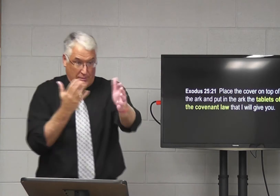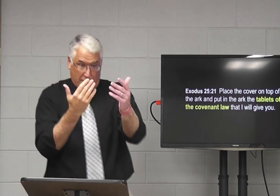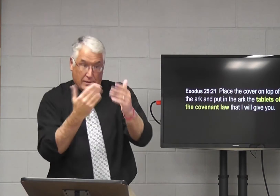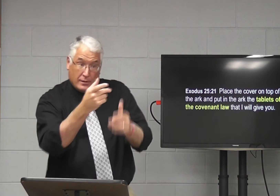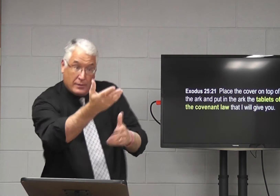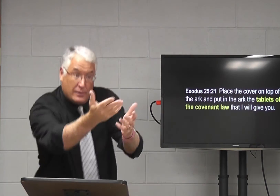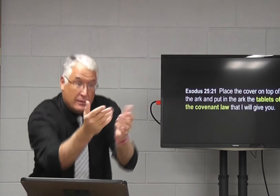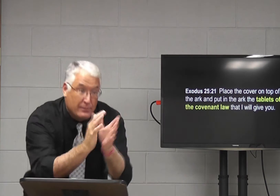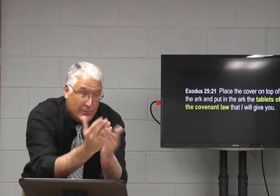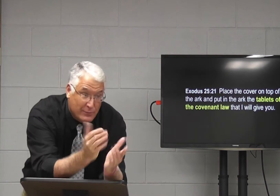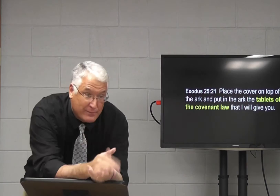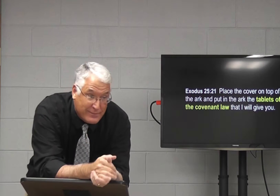Come on, Megan.